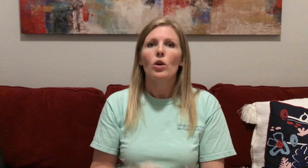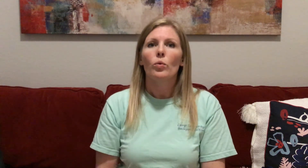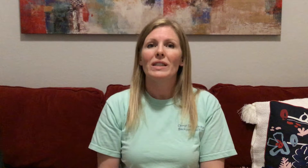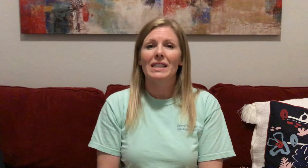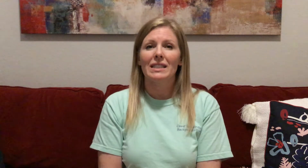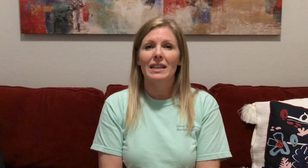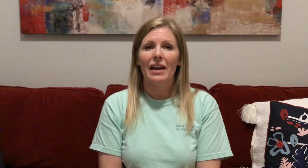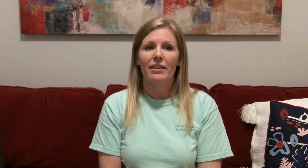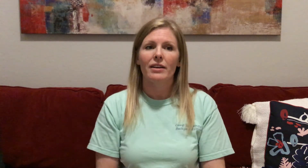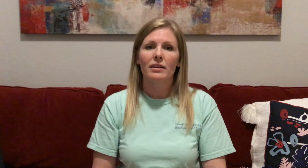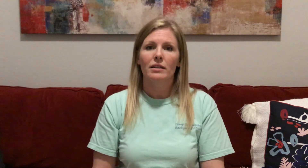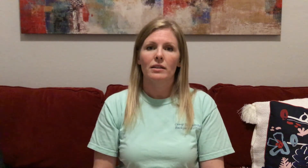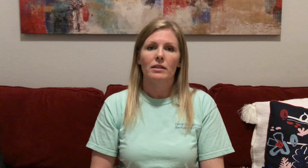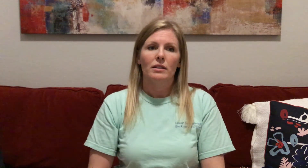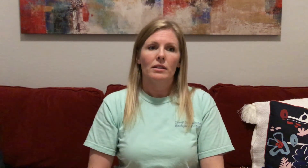We stick together.